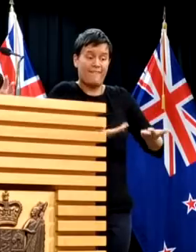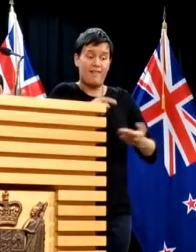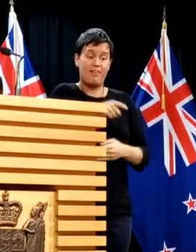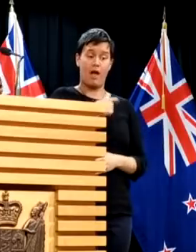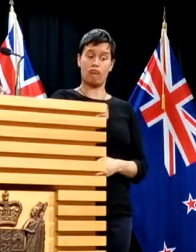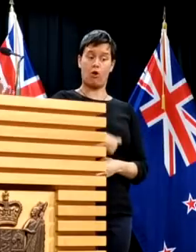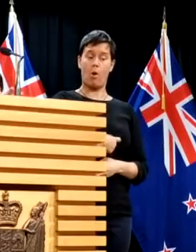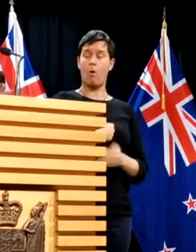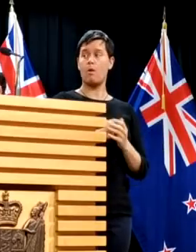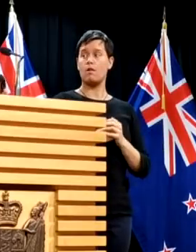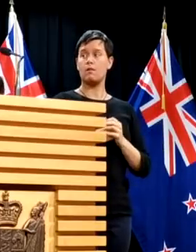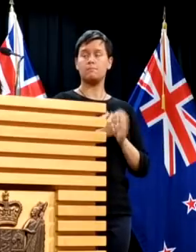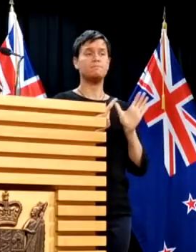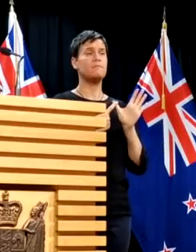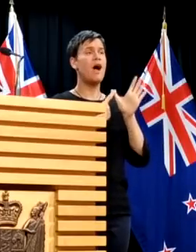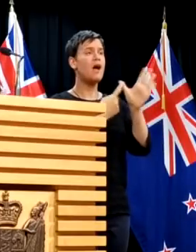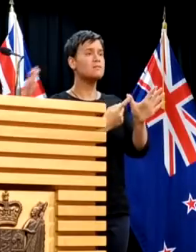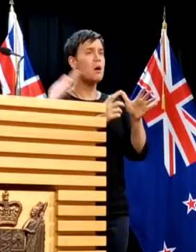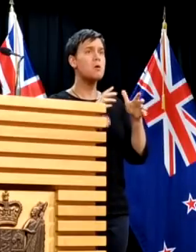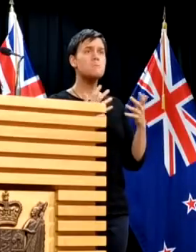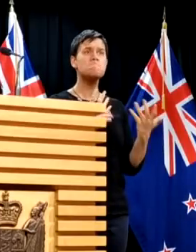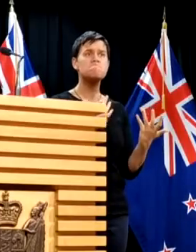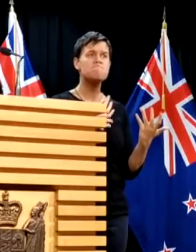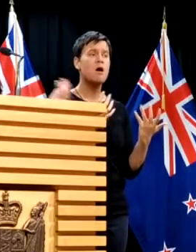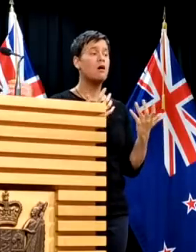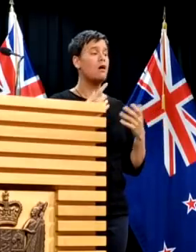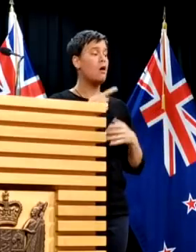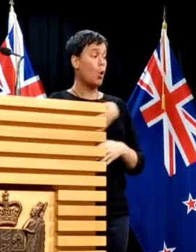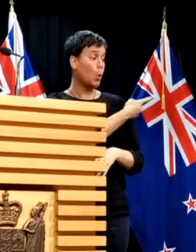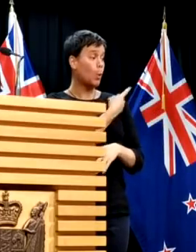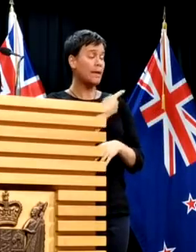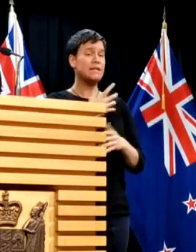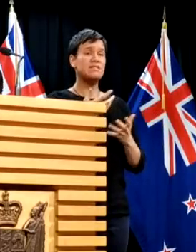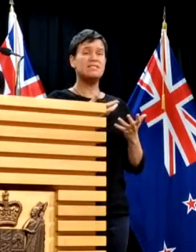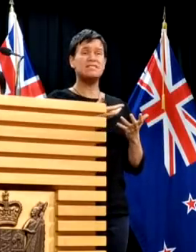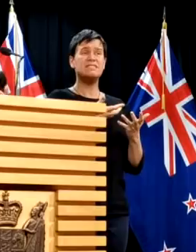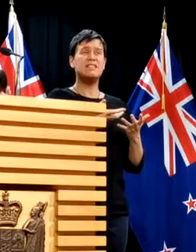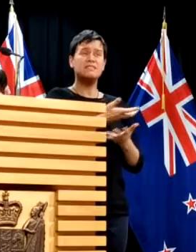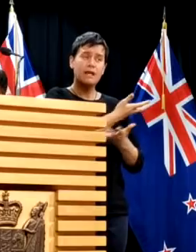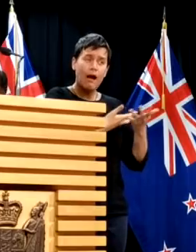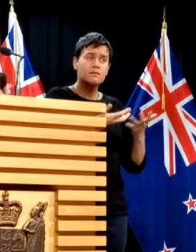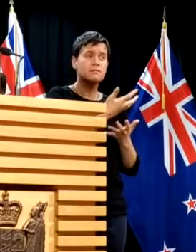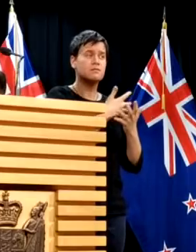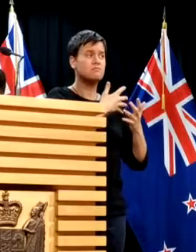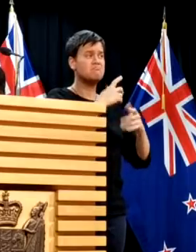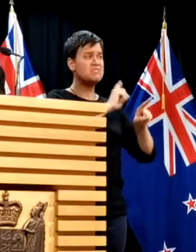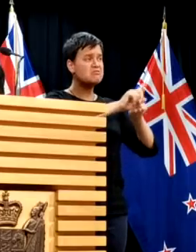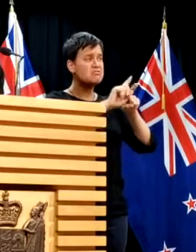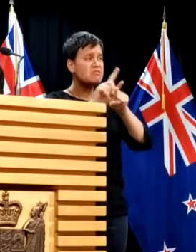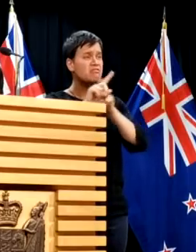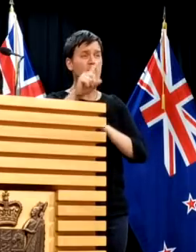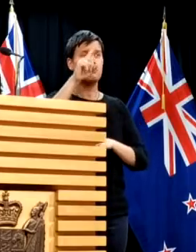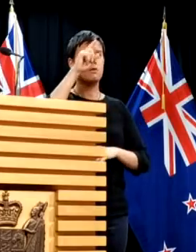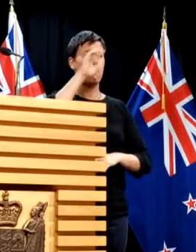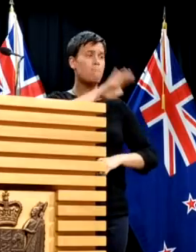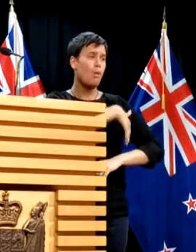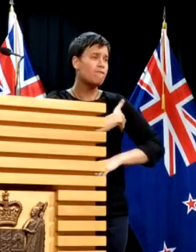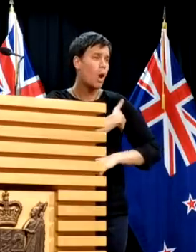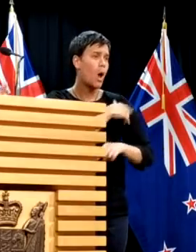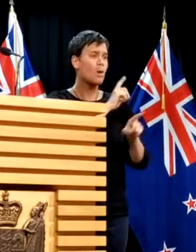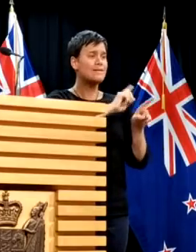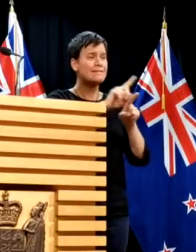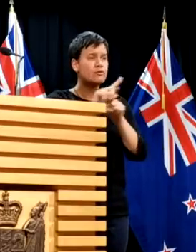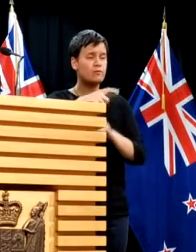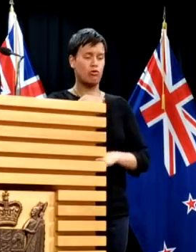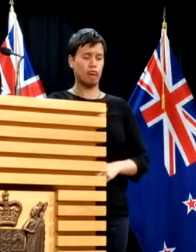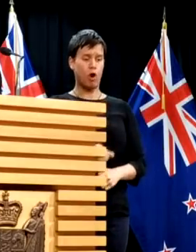nothing that we dwelt on particularly. We did discuss a range, particularly obviously where there had been portfolios before.